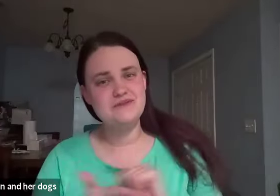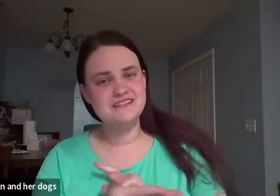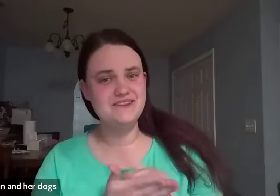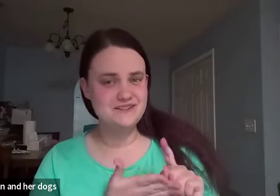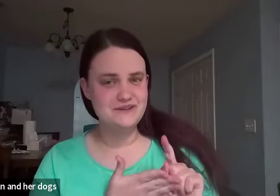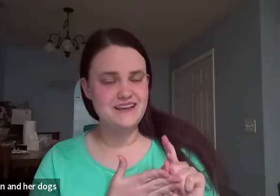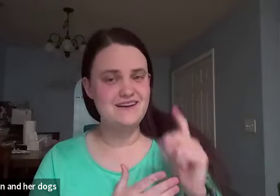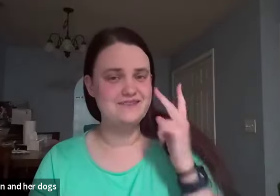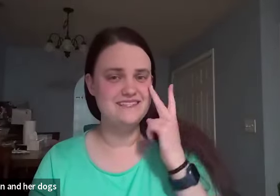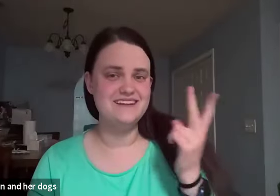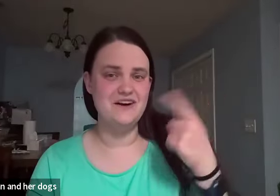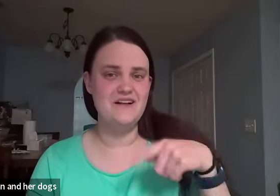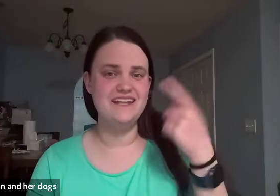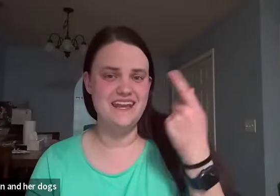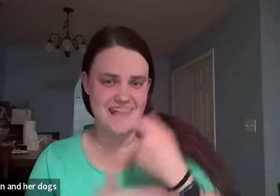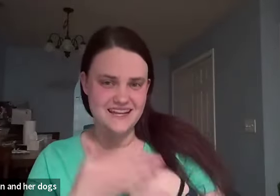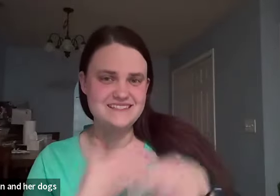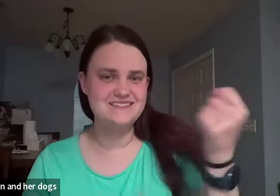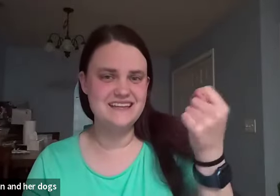wonderful rest of y'all's week, and I will see you guys all next